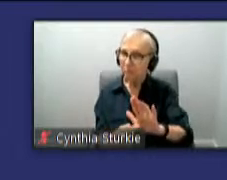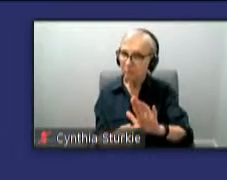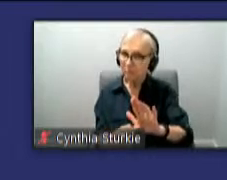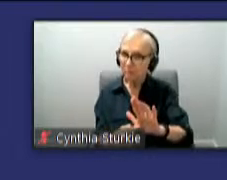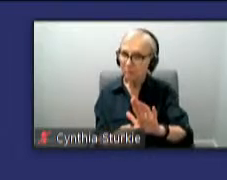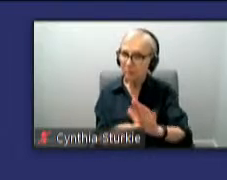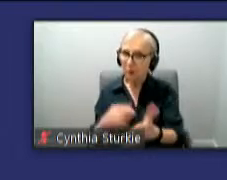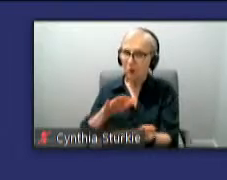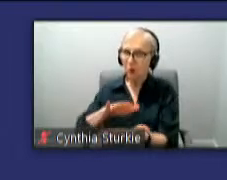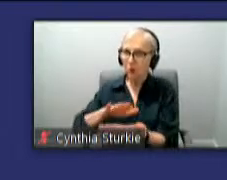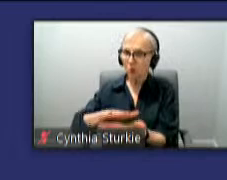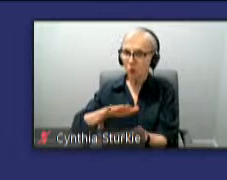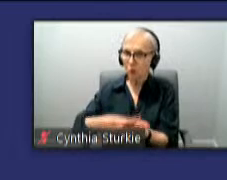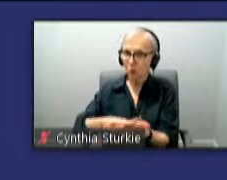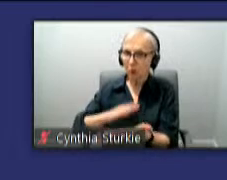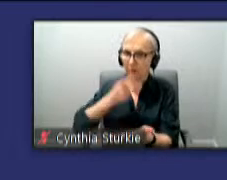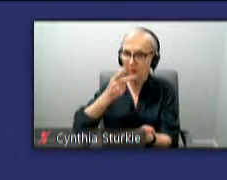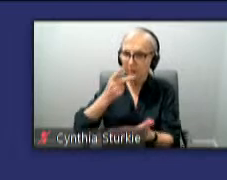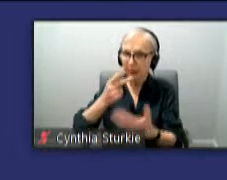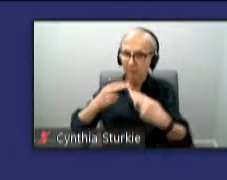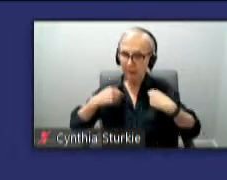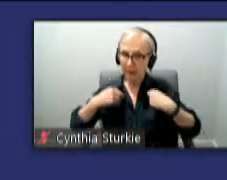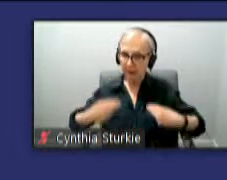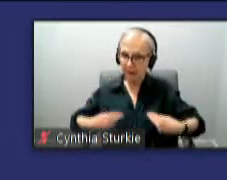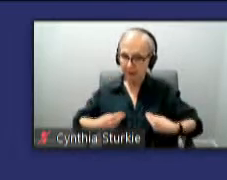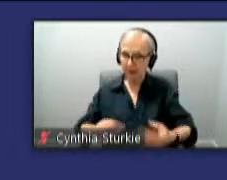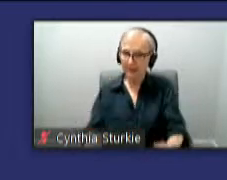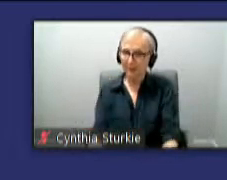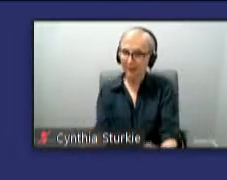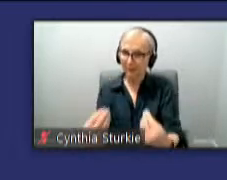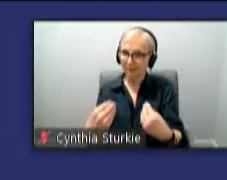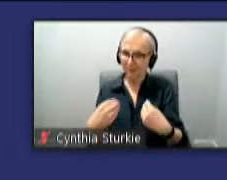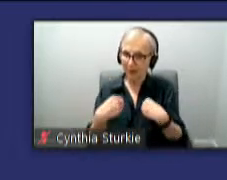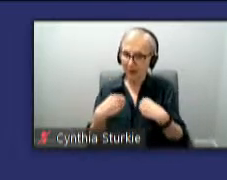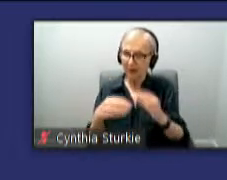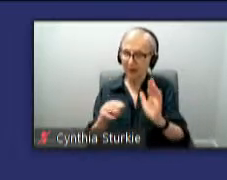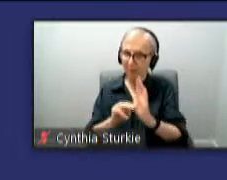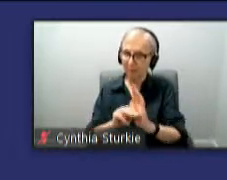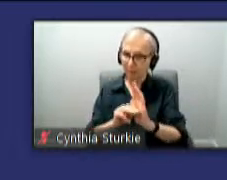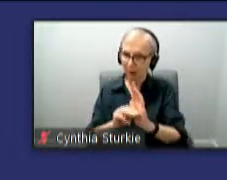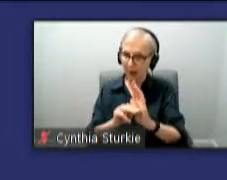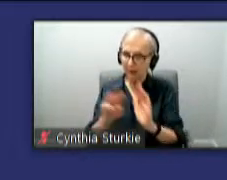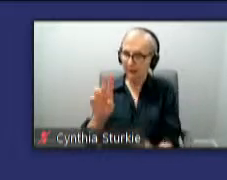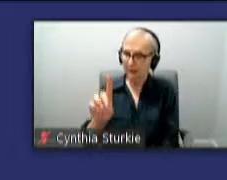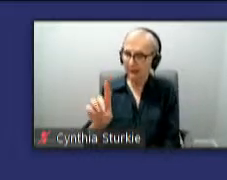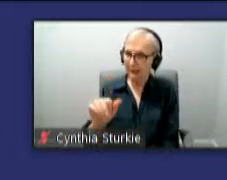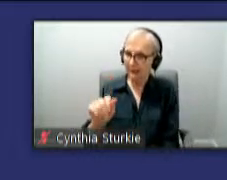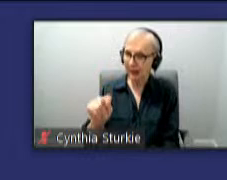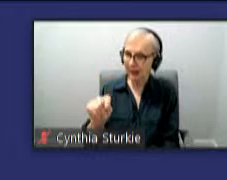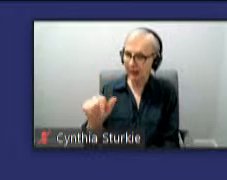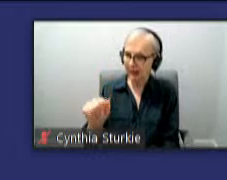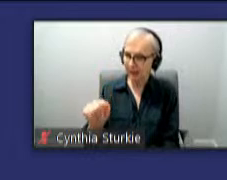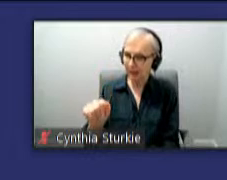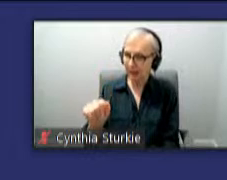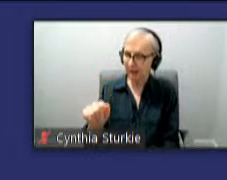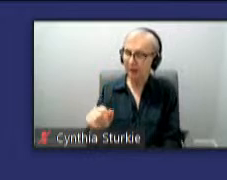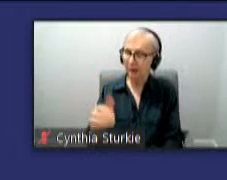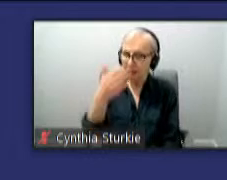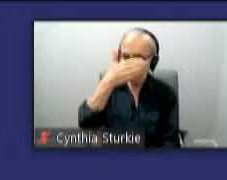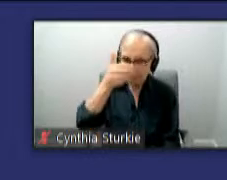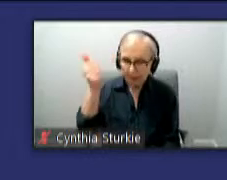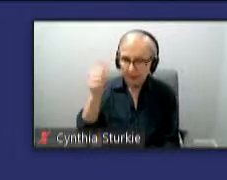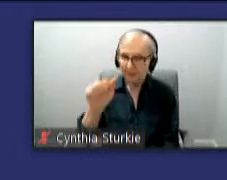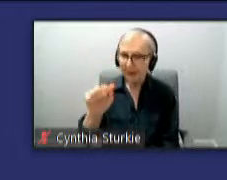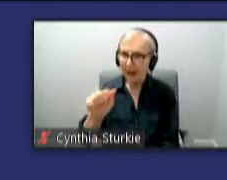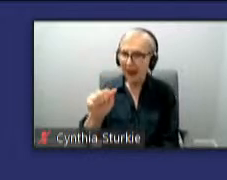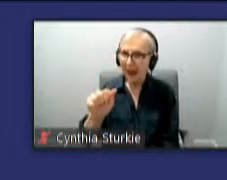The School of Public Health has been providing modeling data to us throughout the pandemic. And due to the asymptomatic nature of